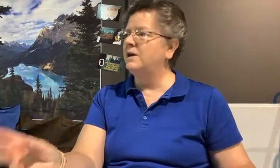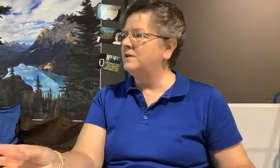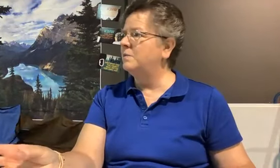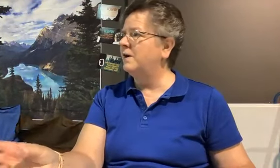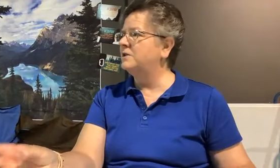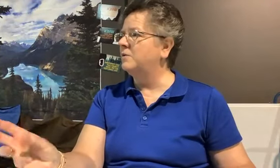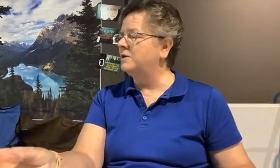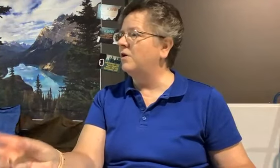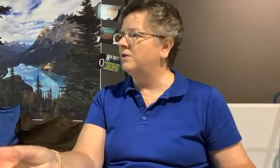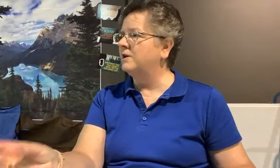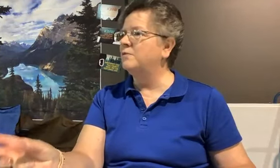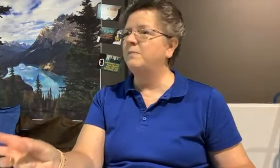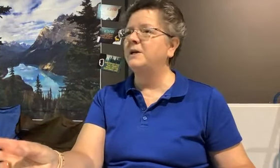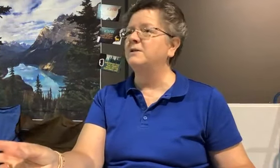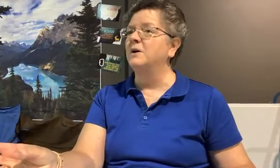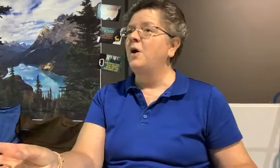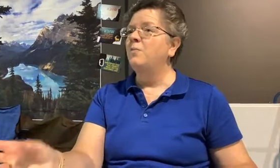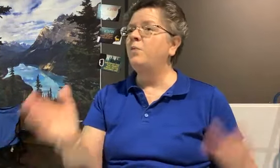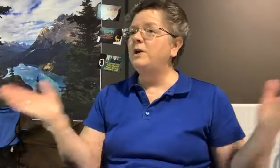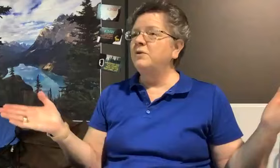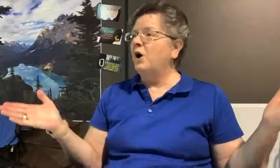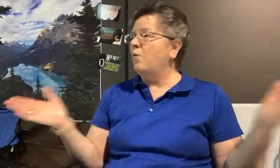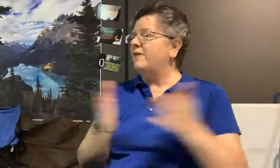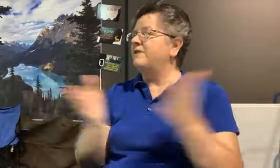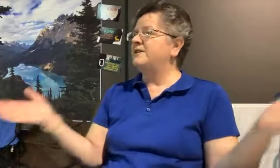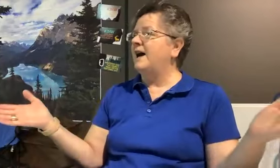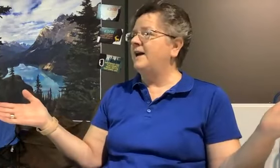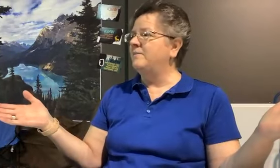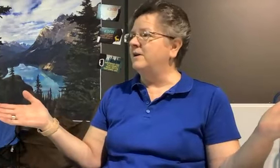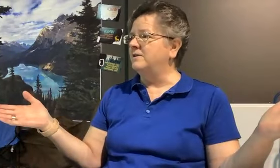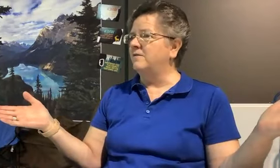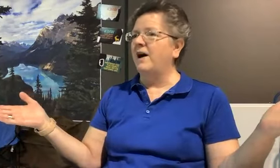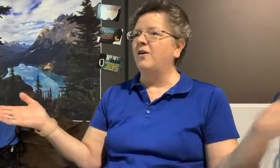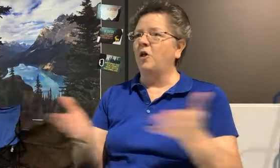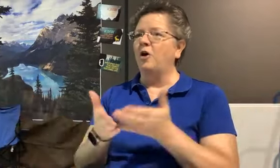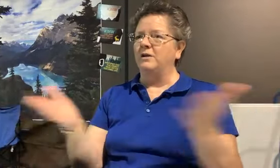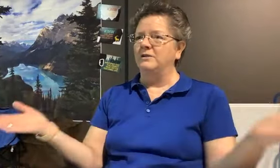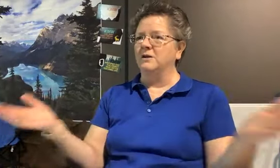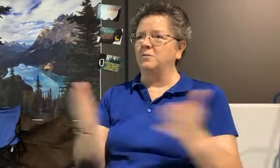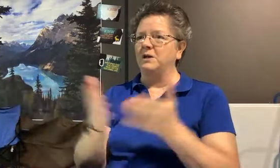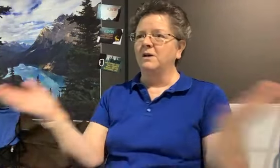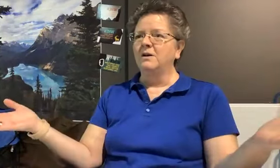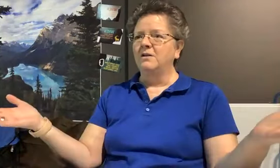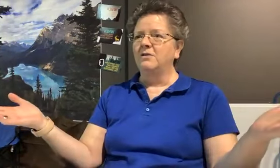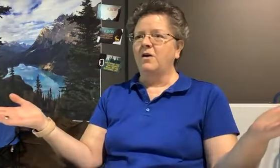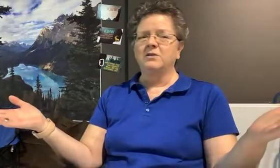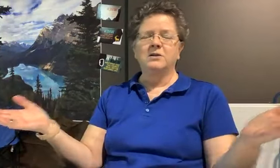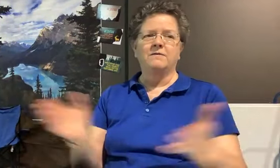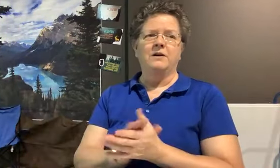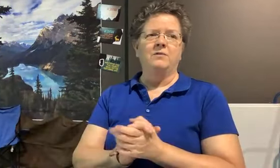any to perish. He wants all to come to repentance. But we don't know what the time is of how long he's going to be long-suffering. We don't